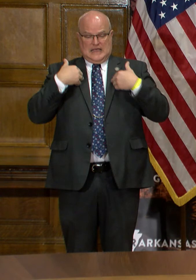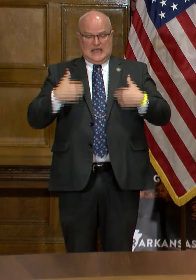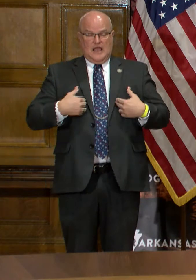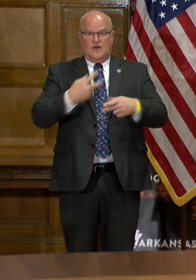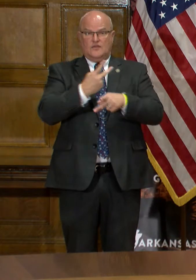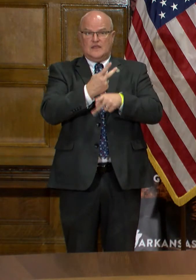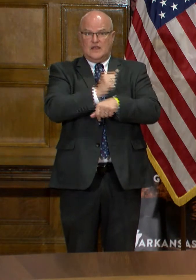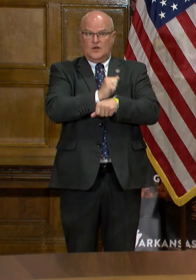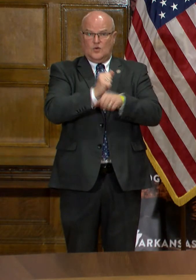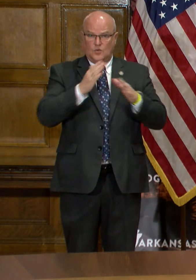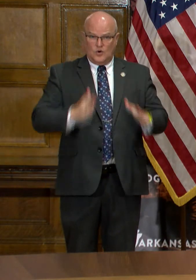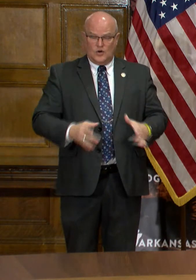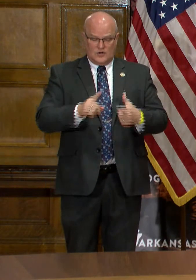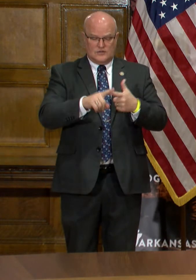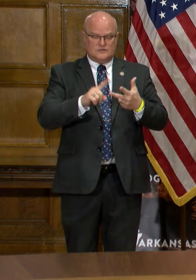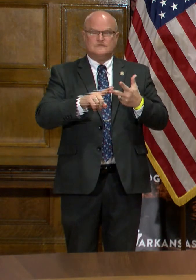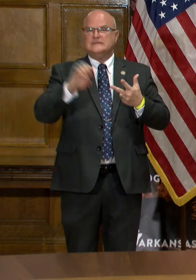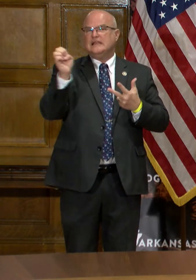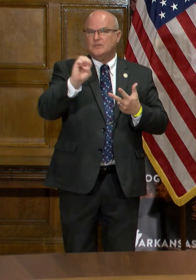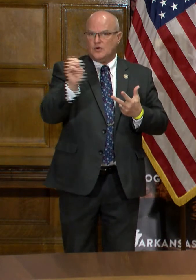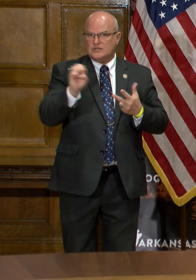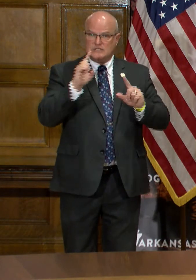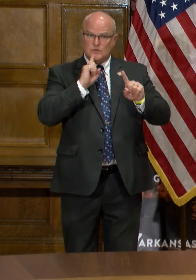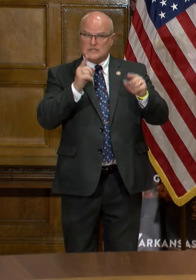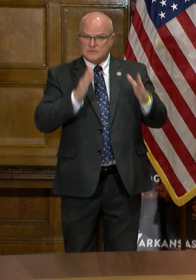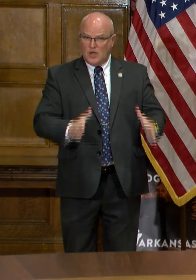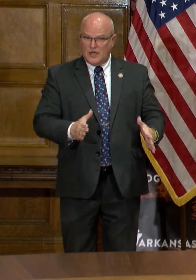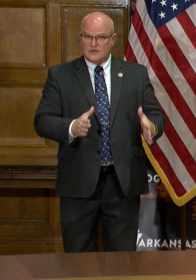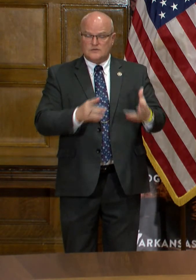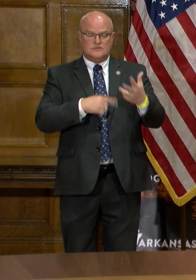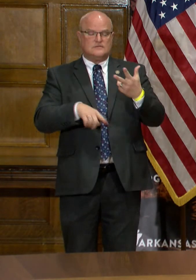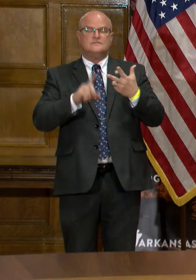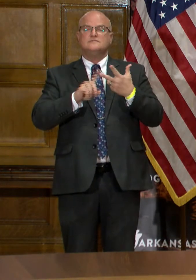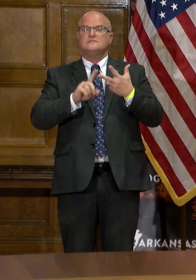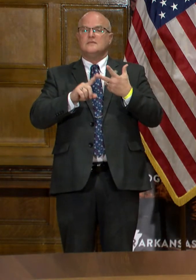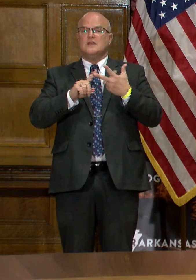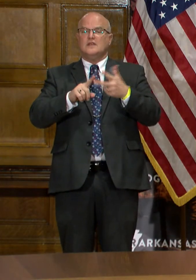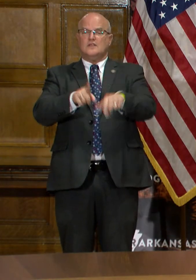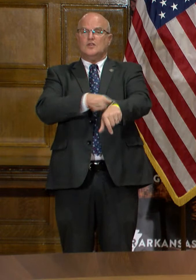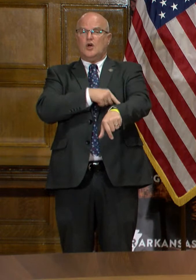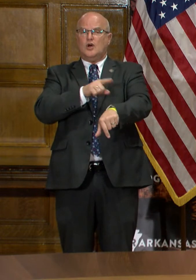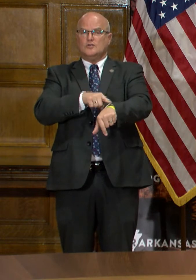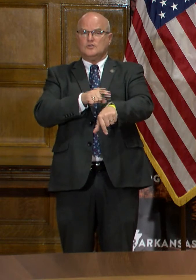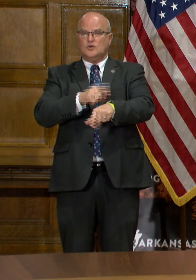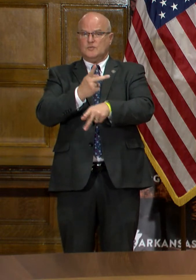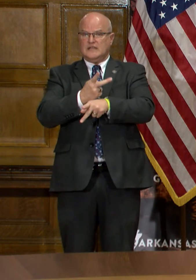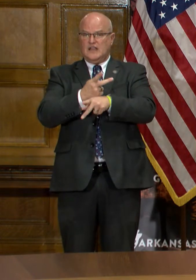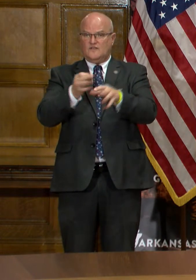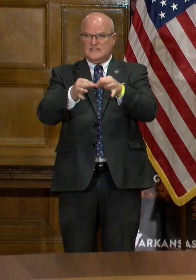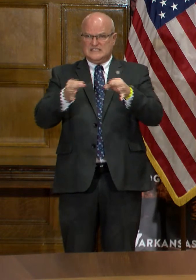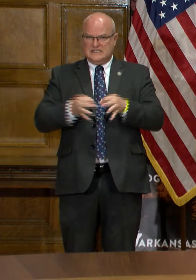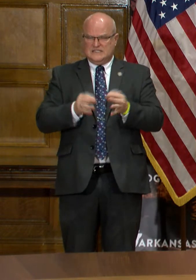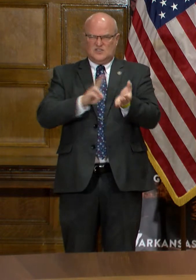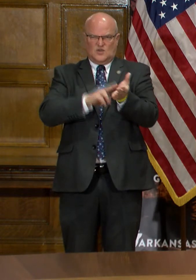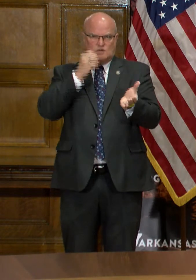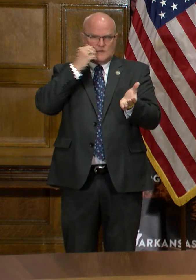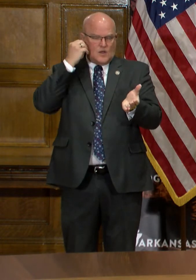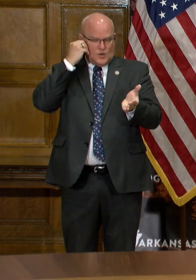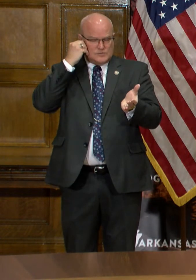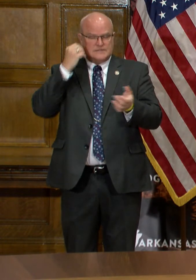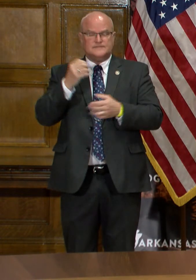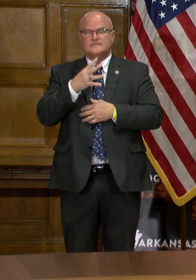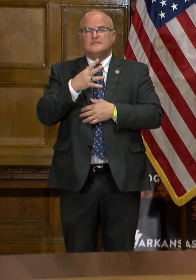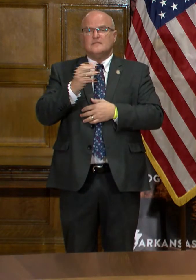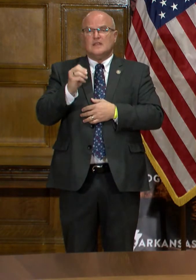healthcare workers, emergency responders, as well as those in our long-term care facilities.